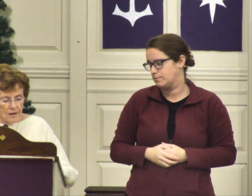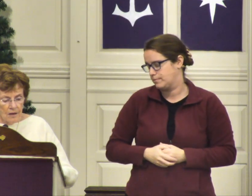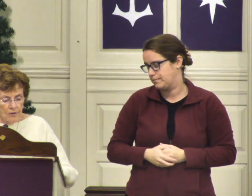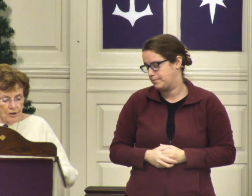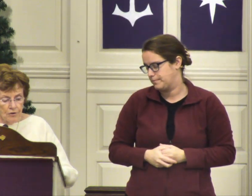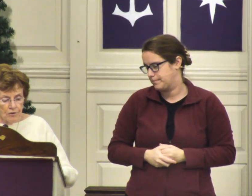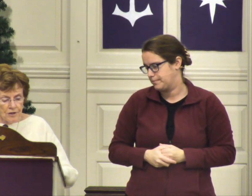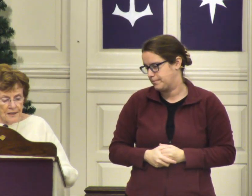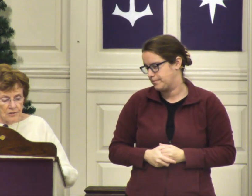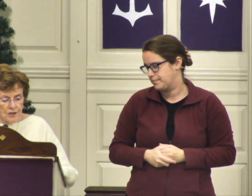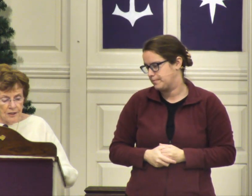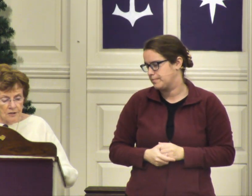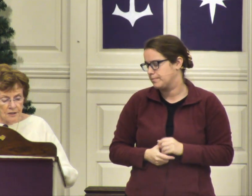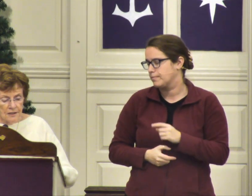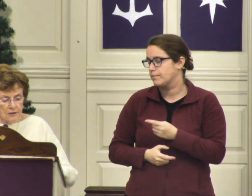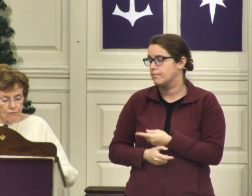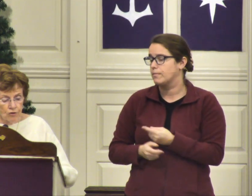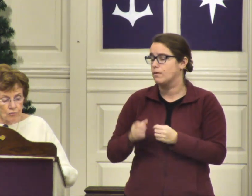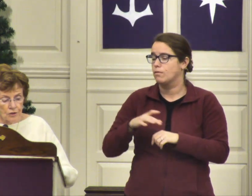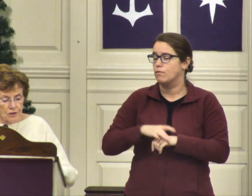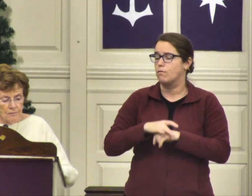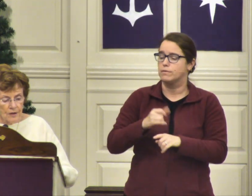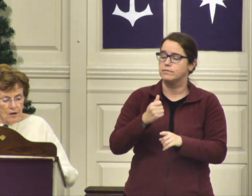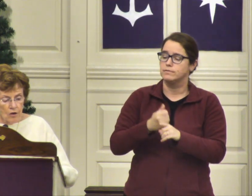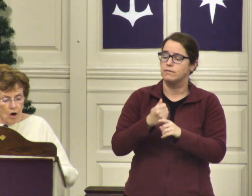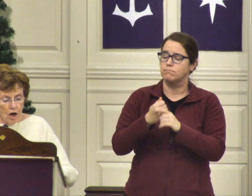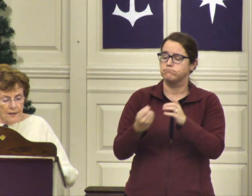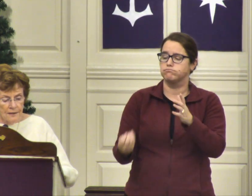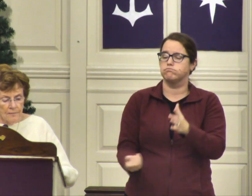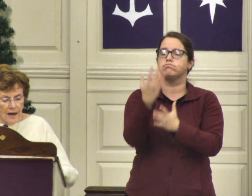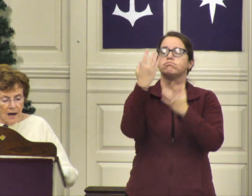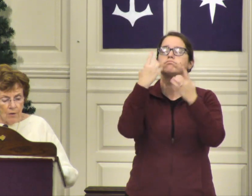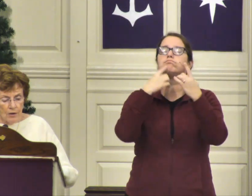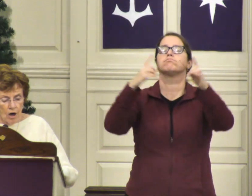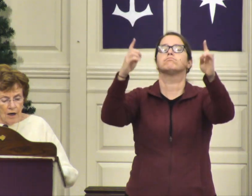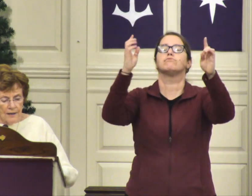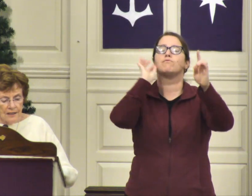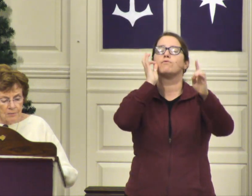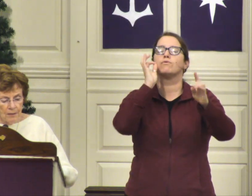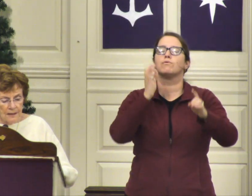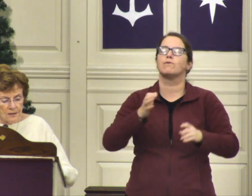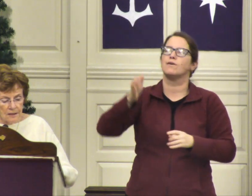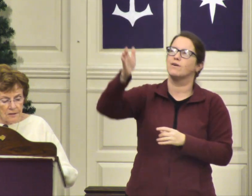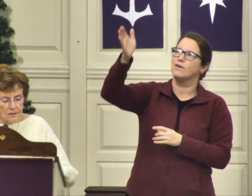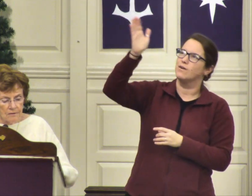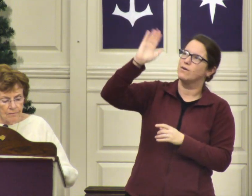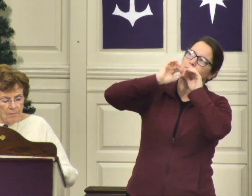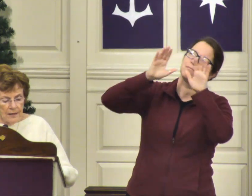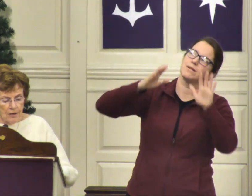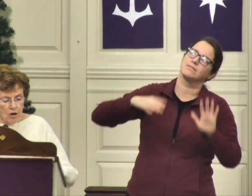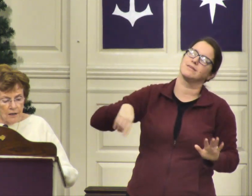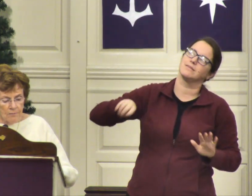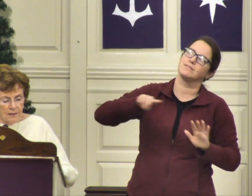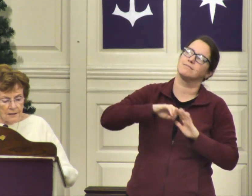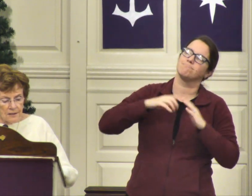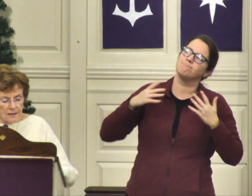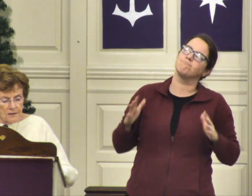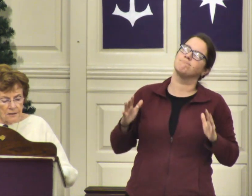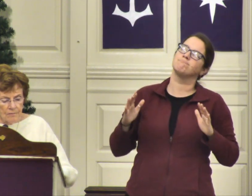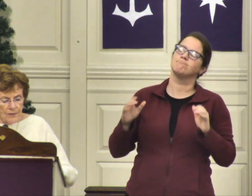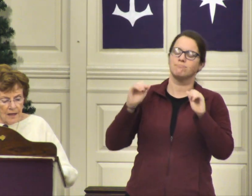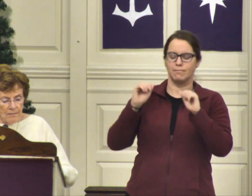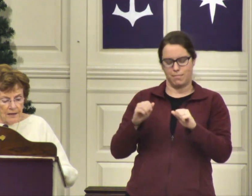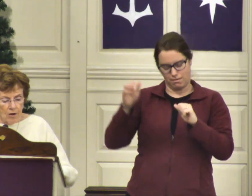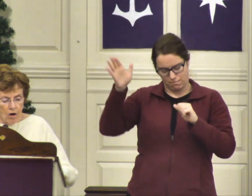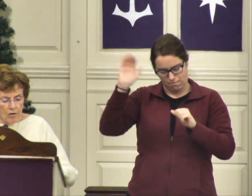The earth has yielded its fruits. God, our God, has blessed us. May God bless us, and